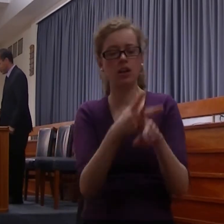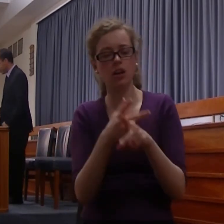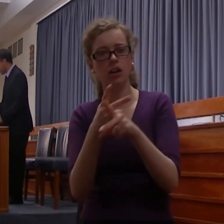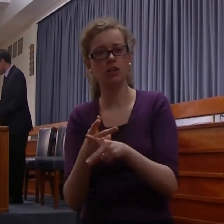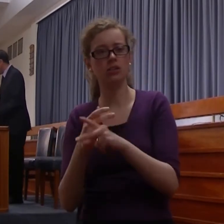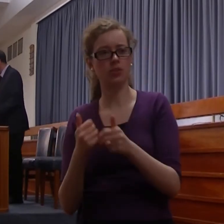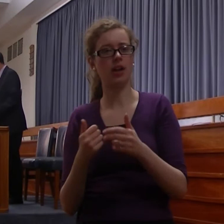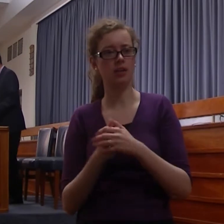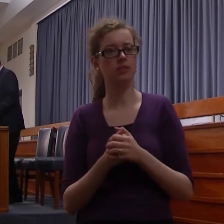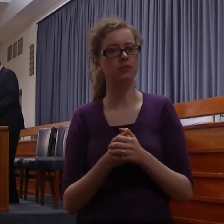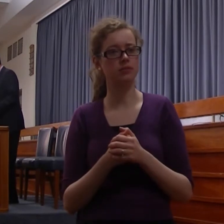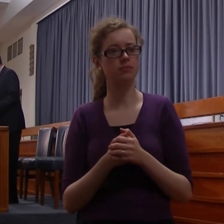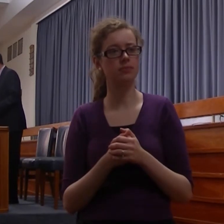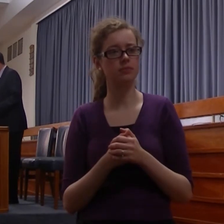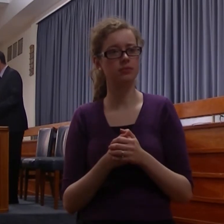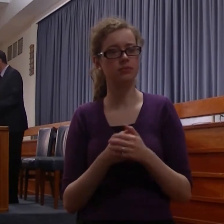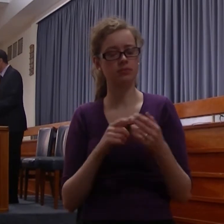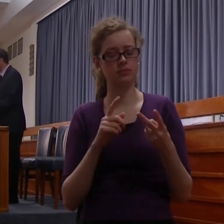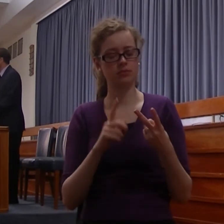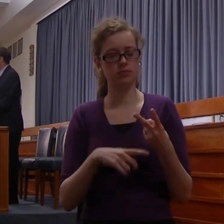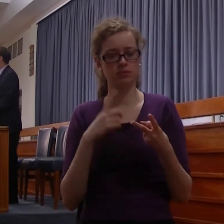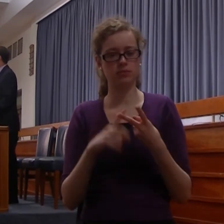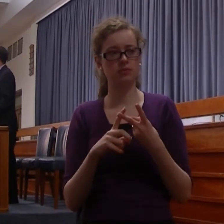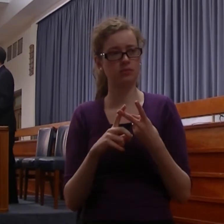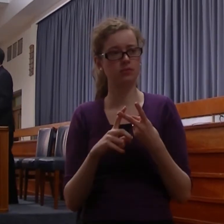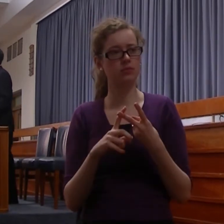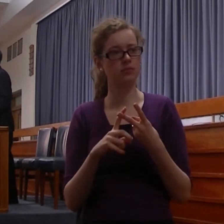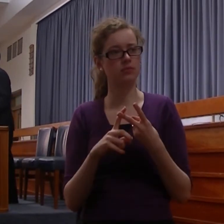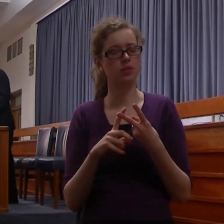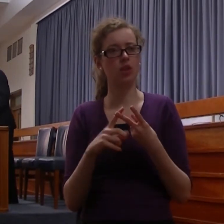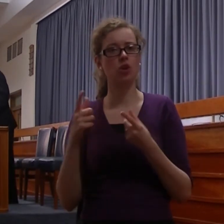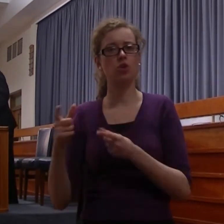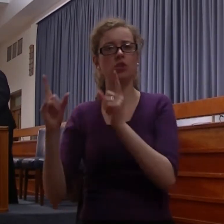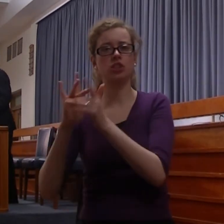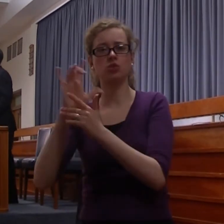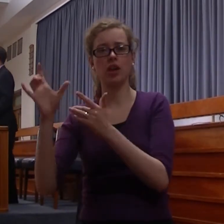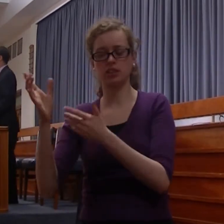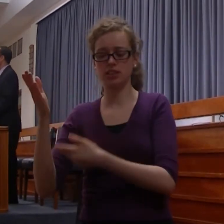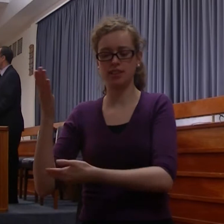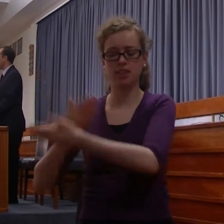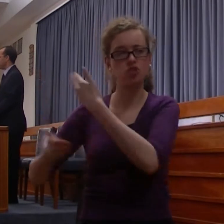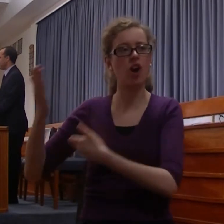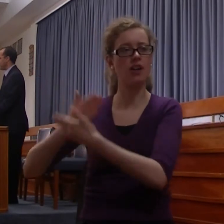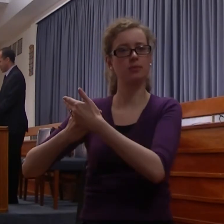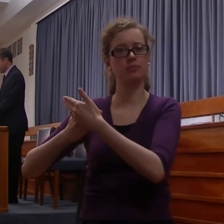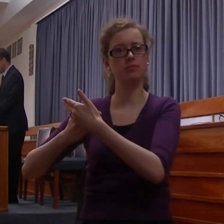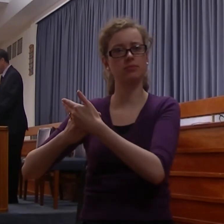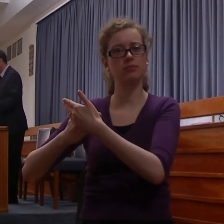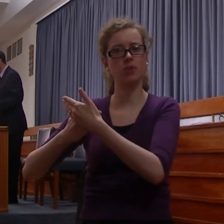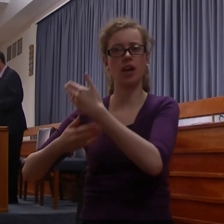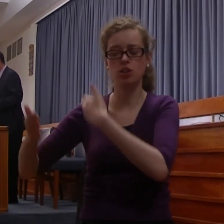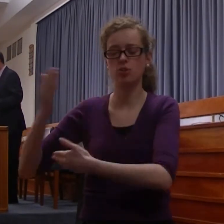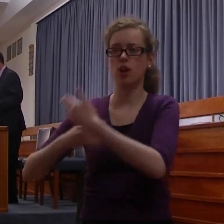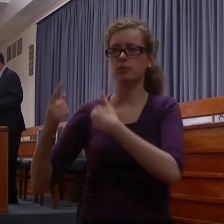it is a man, it is a person, it is the pastor, the elder, and the overseer of the church. So second, the Lord also